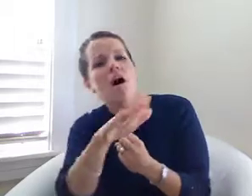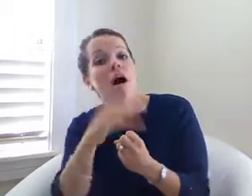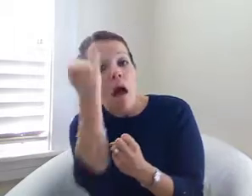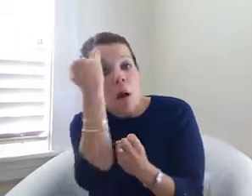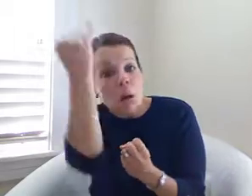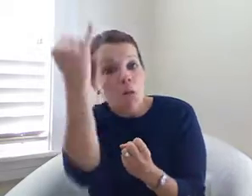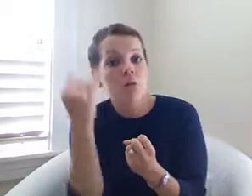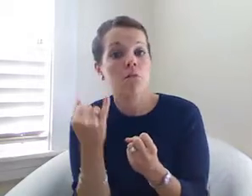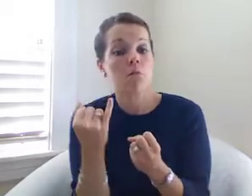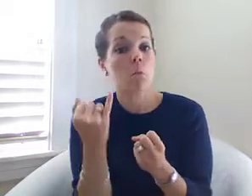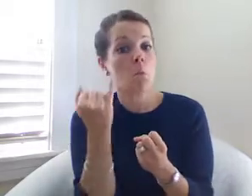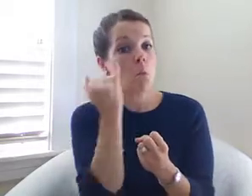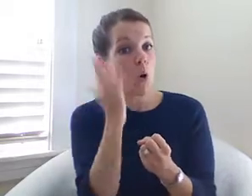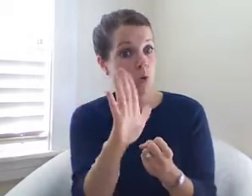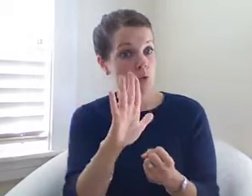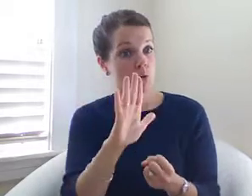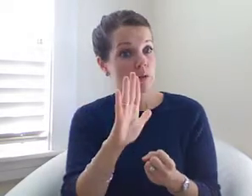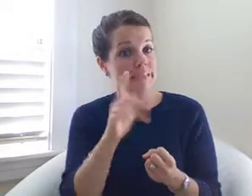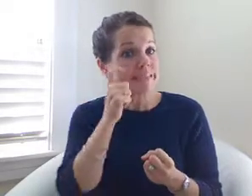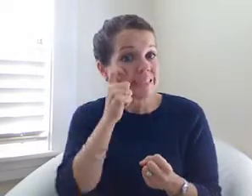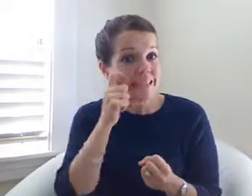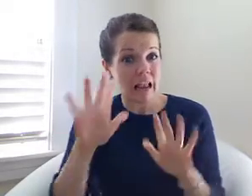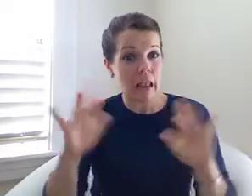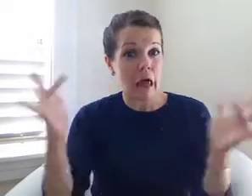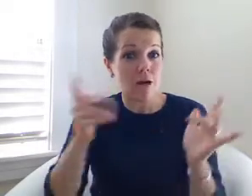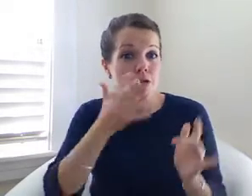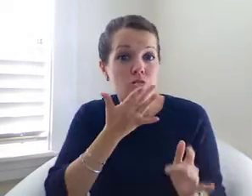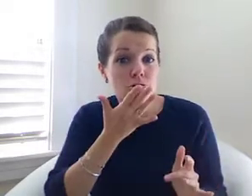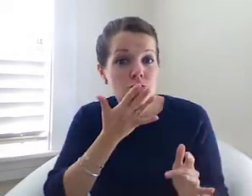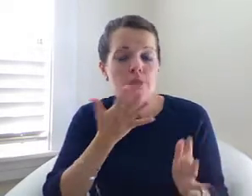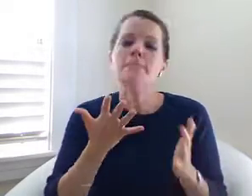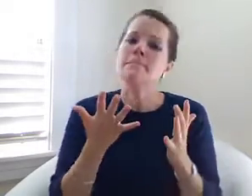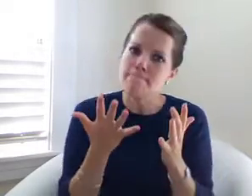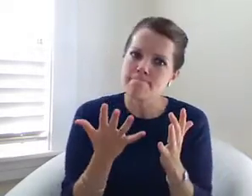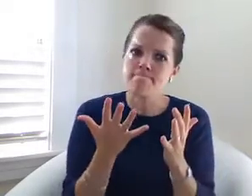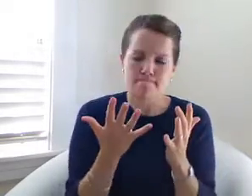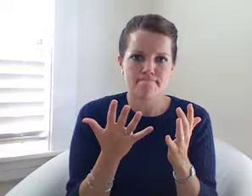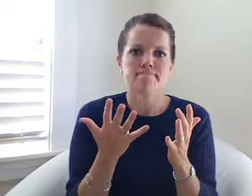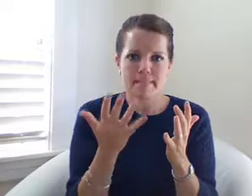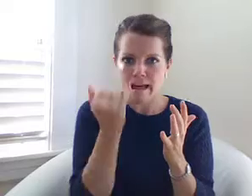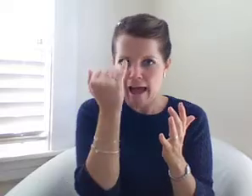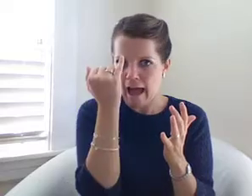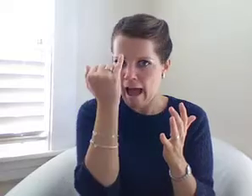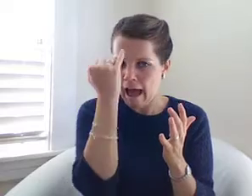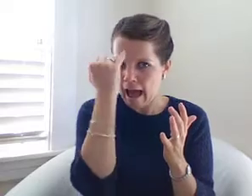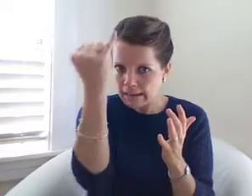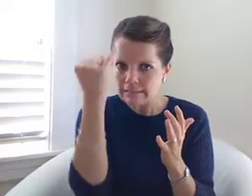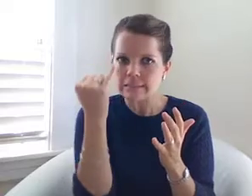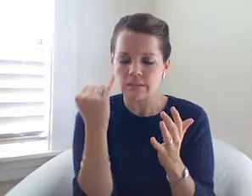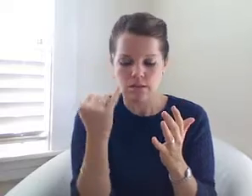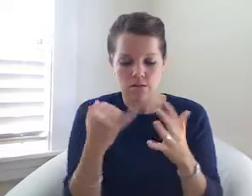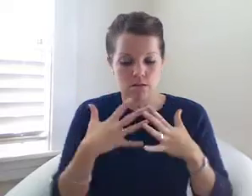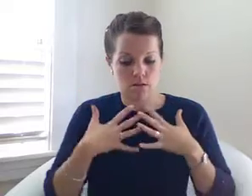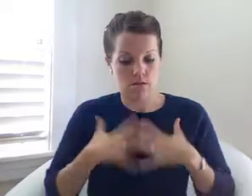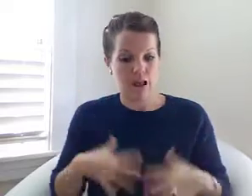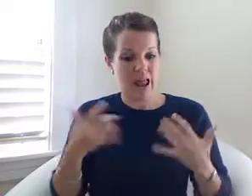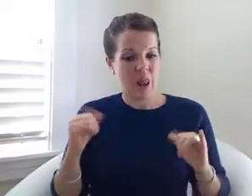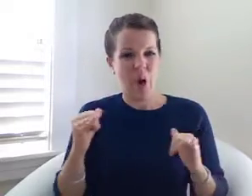tone work with patients who have low vision, to attach a blue surgical drape over your gown to provide a more rich